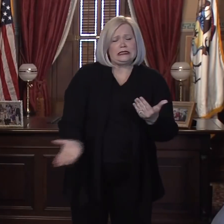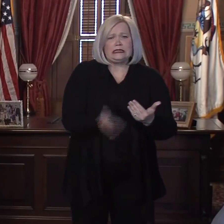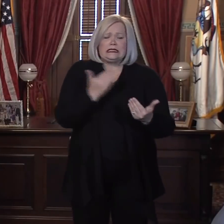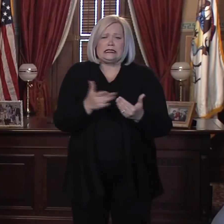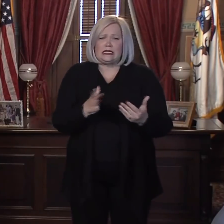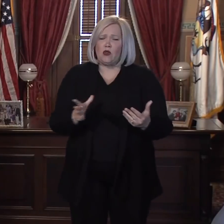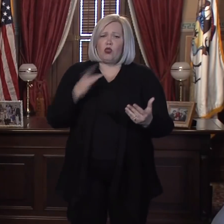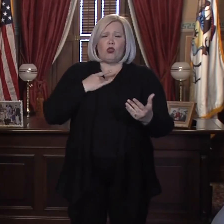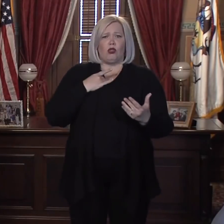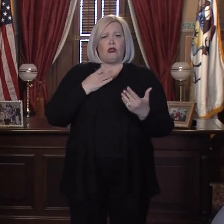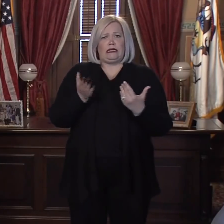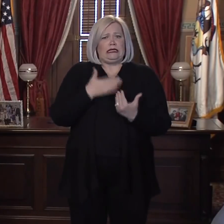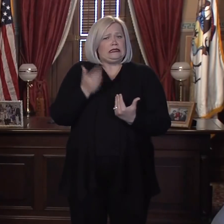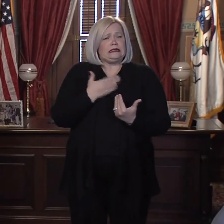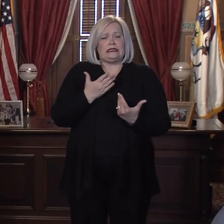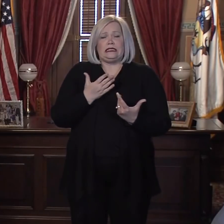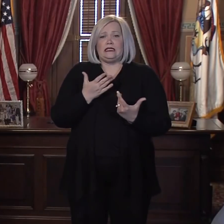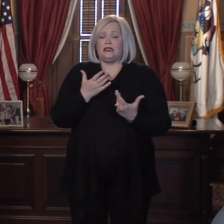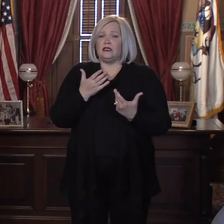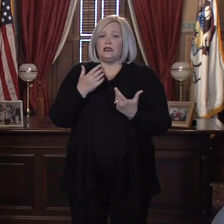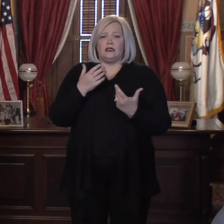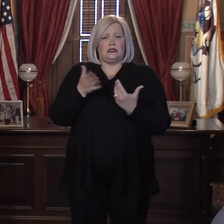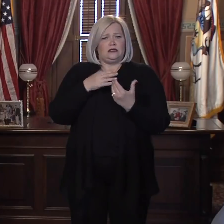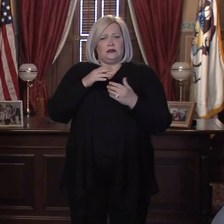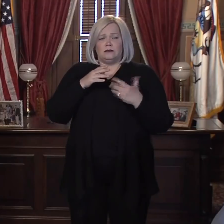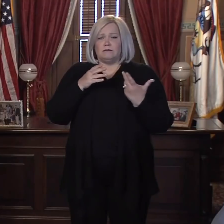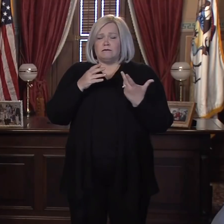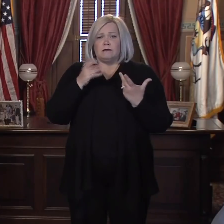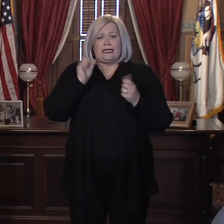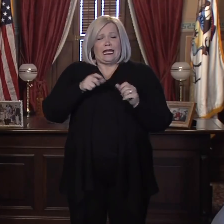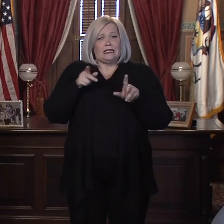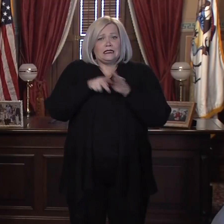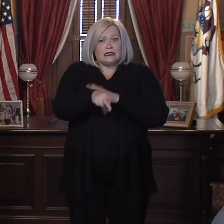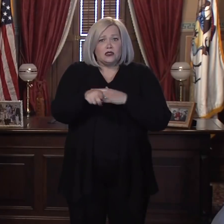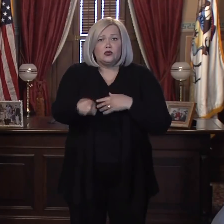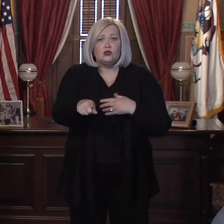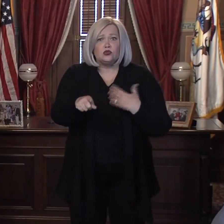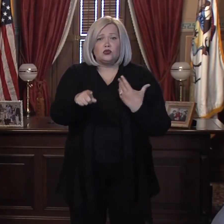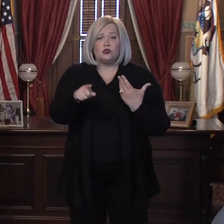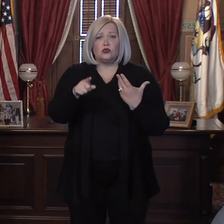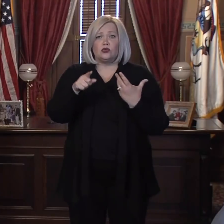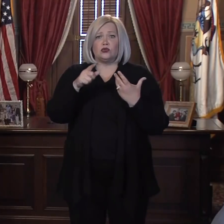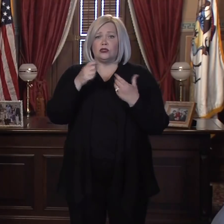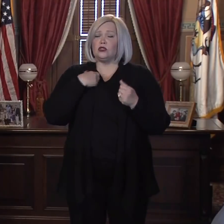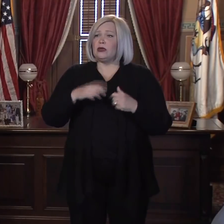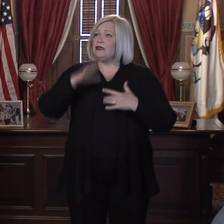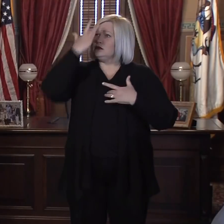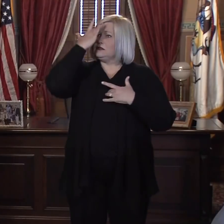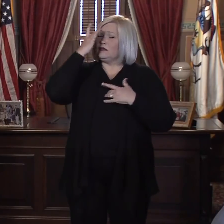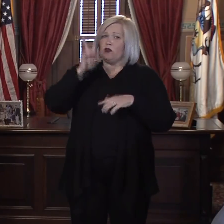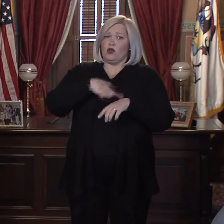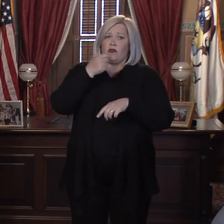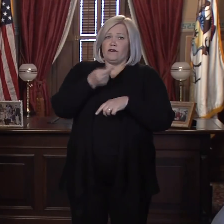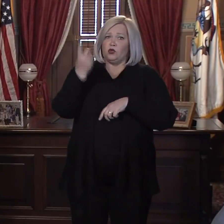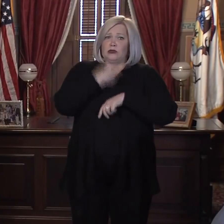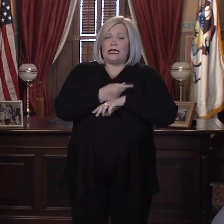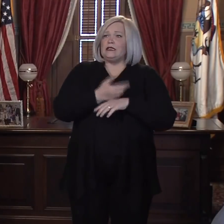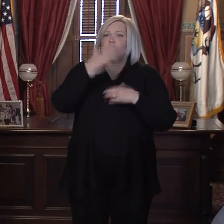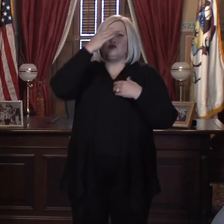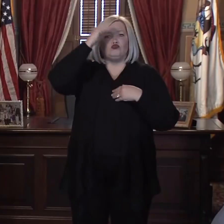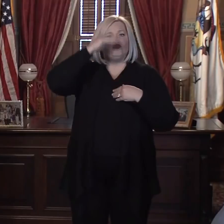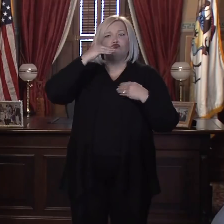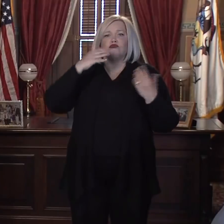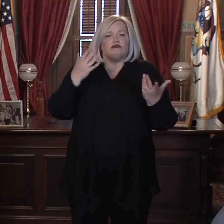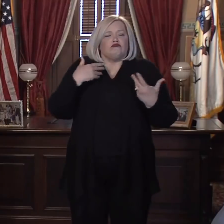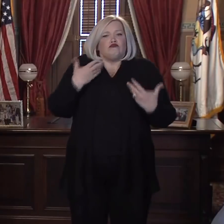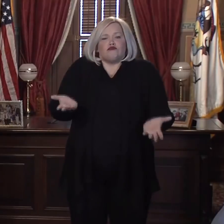it and not even know it for days on end. And we don't have enough PPE for our frontline providers. That's the